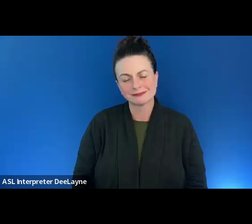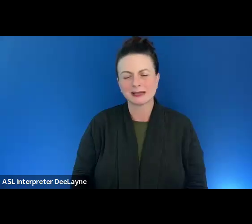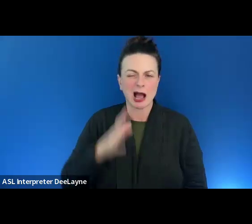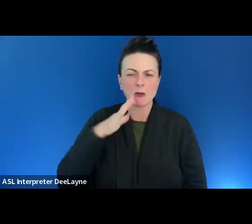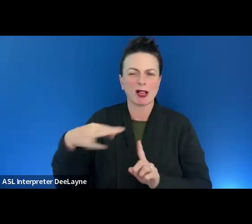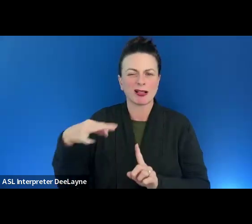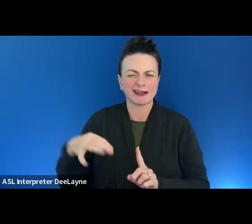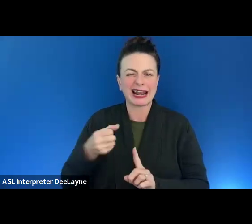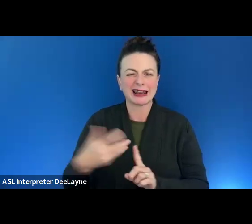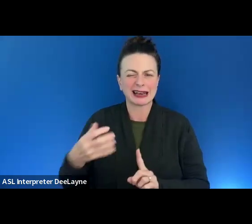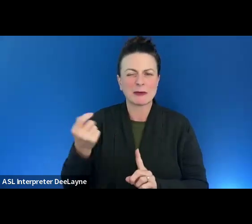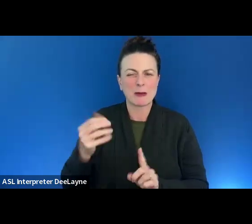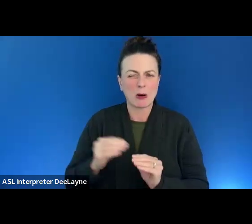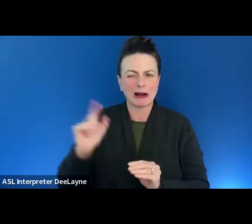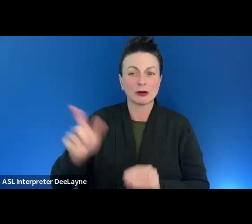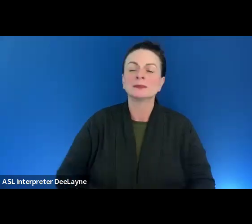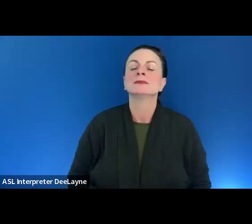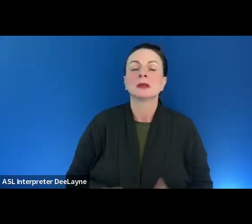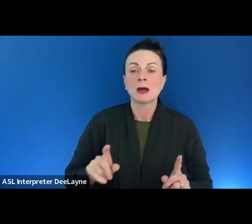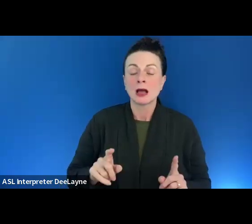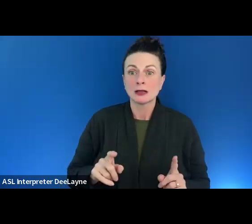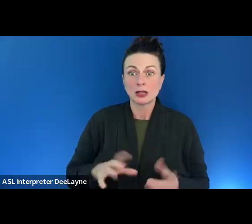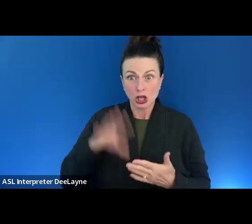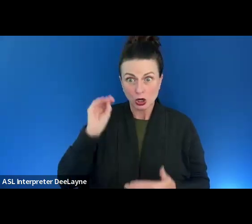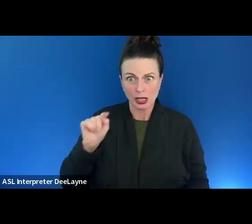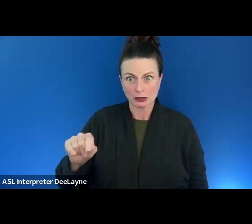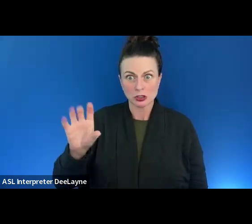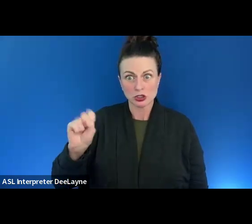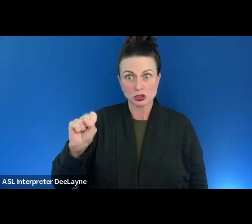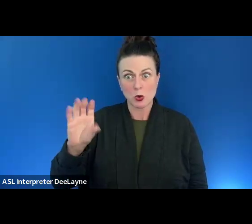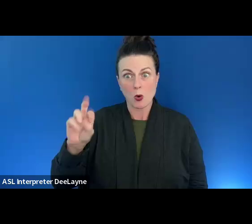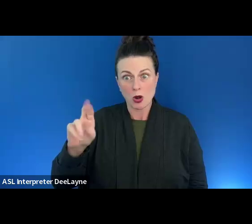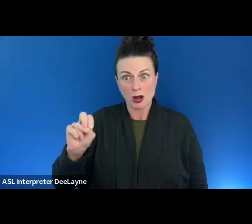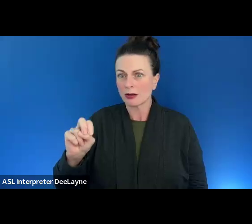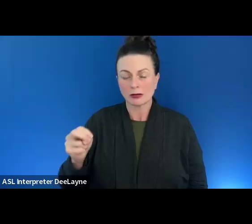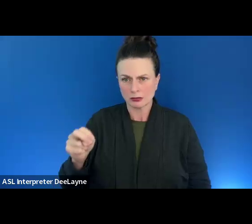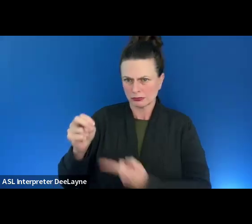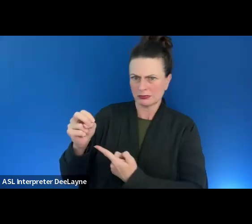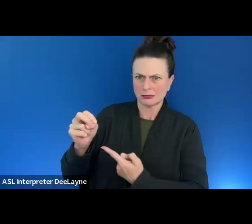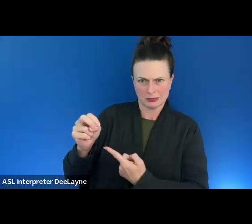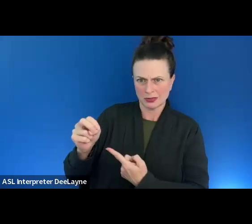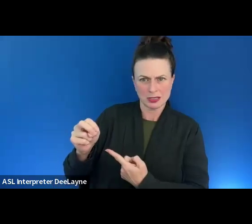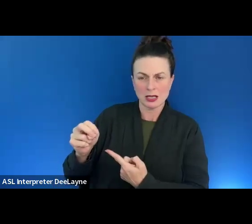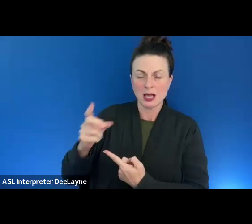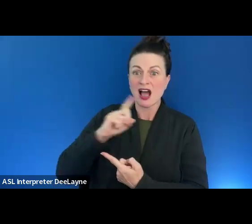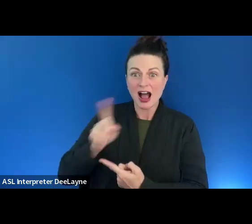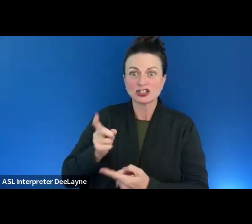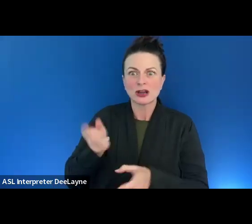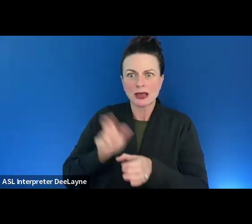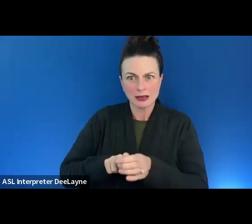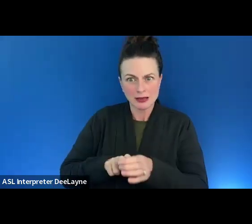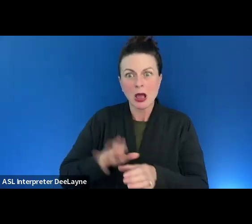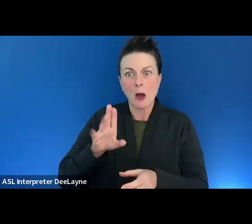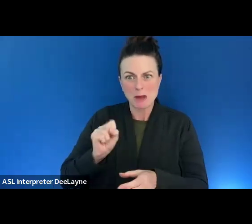are a little bit more in the next slide. But learning about SCORE and what I did was I actually took a bus